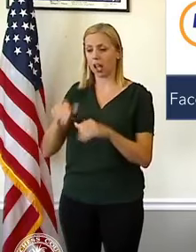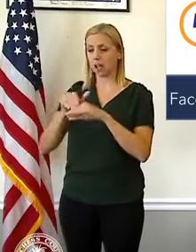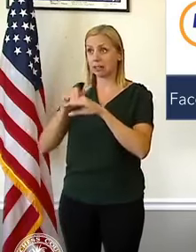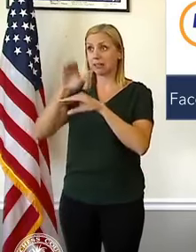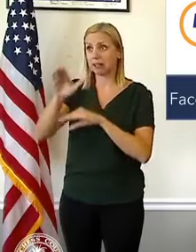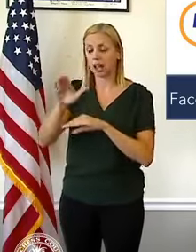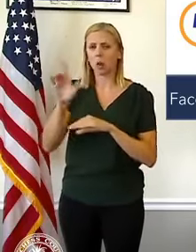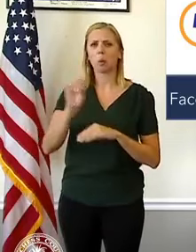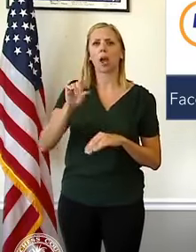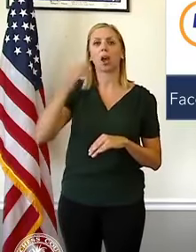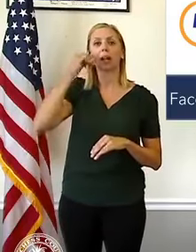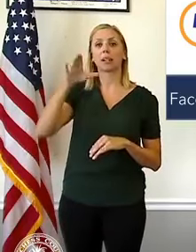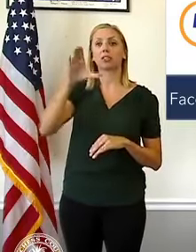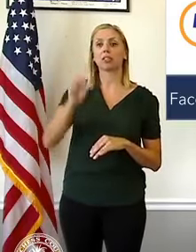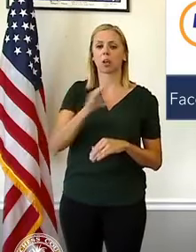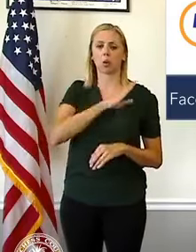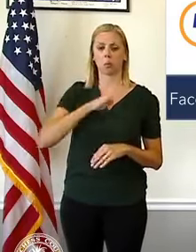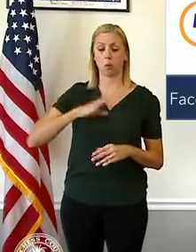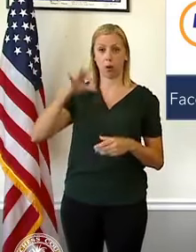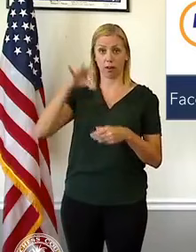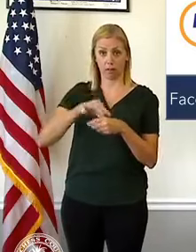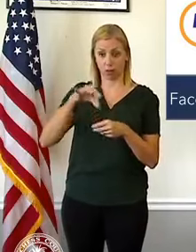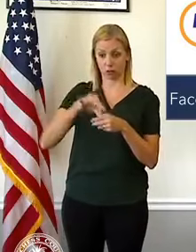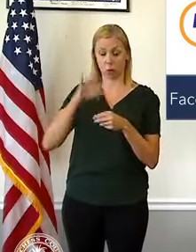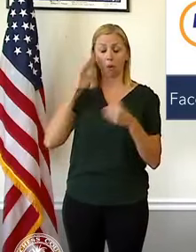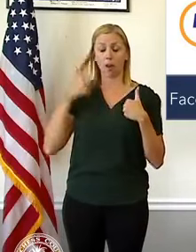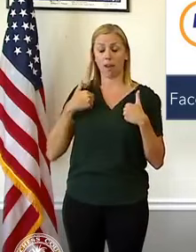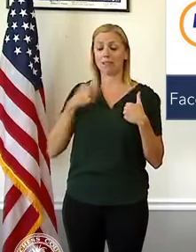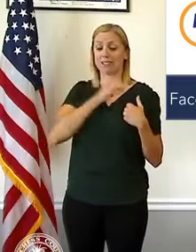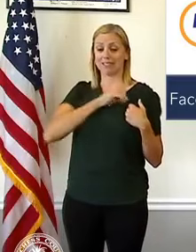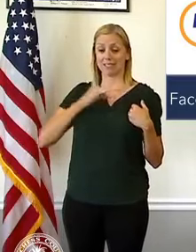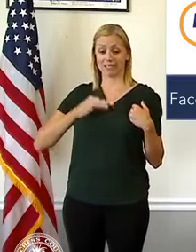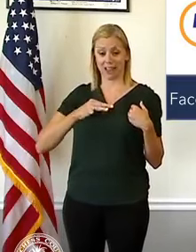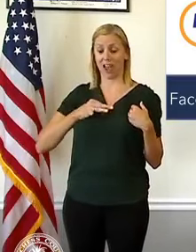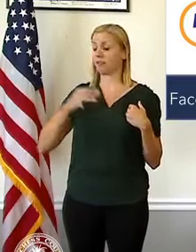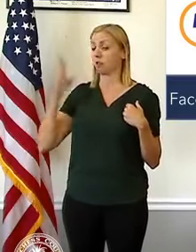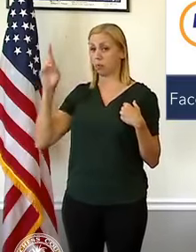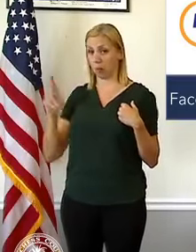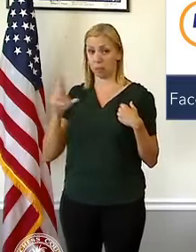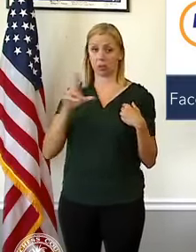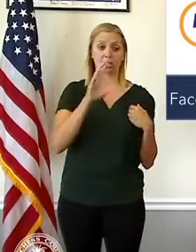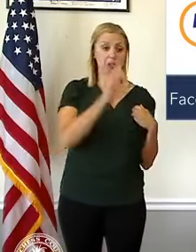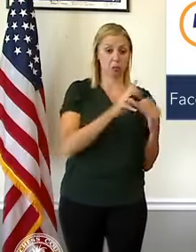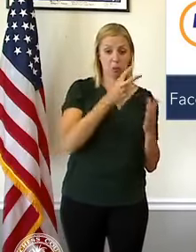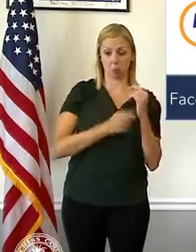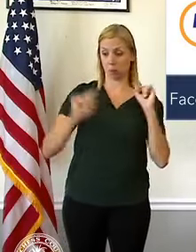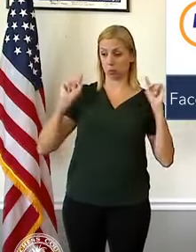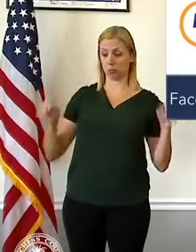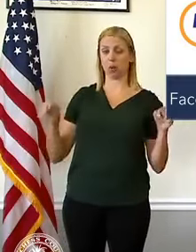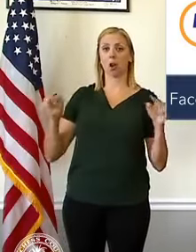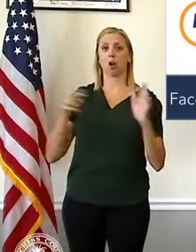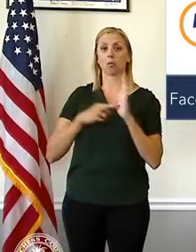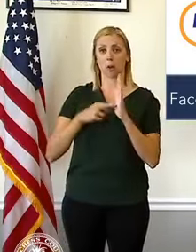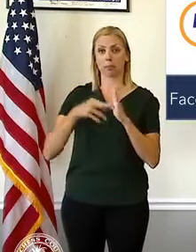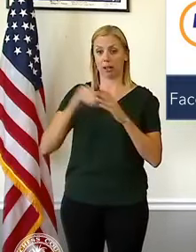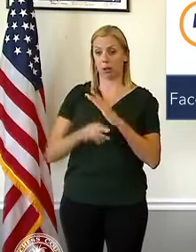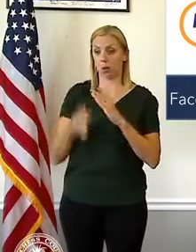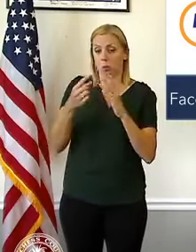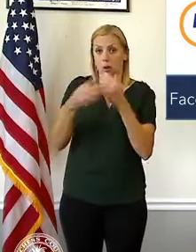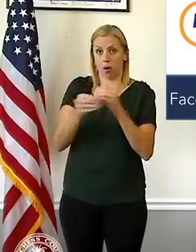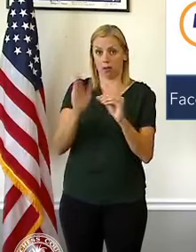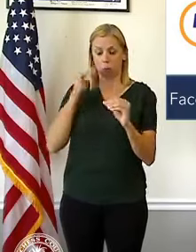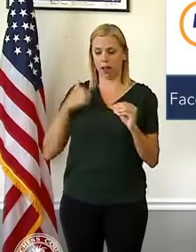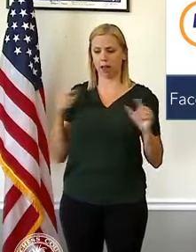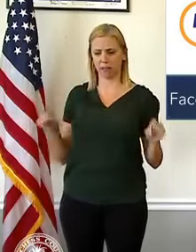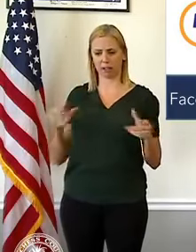Dutchess County Board of Elections. The staff there, both parties represented in one office. It's quite the interesting experience. They work well